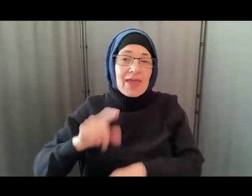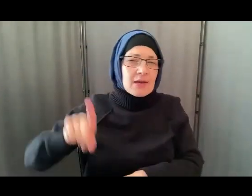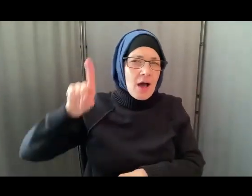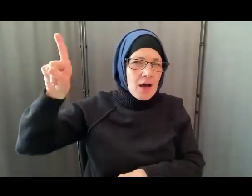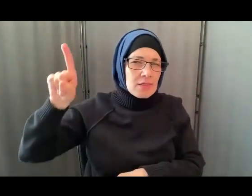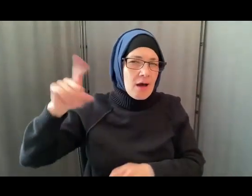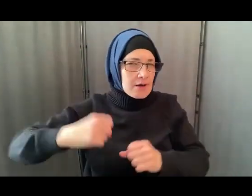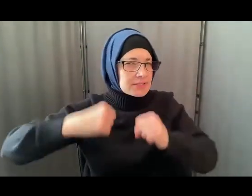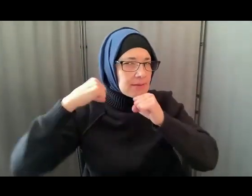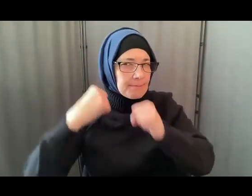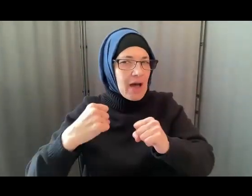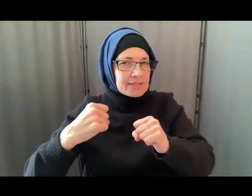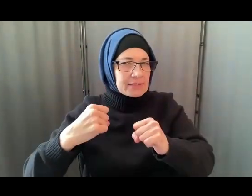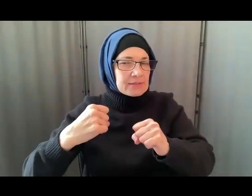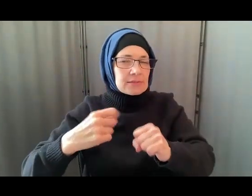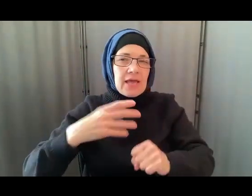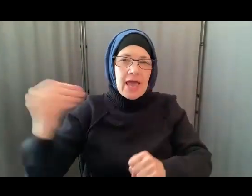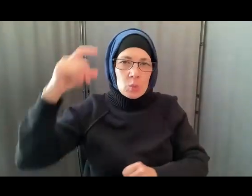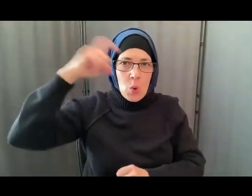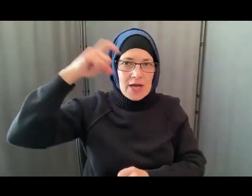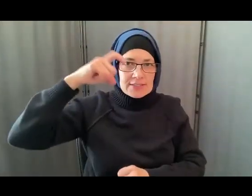and wise one.